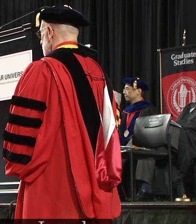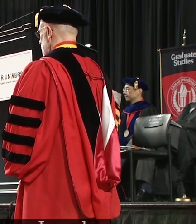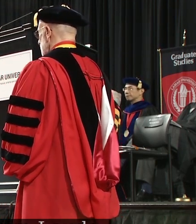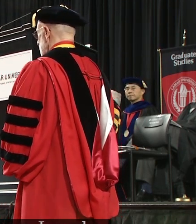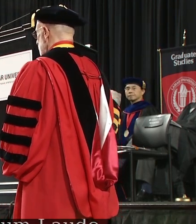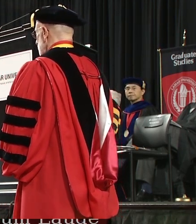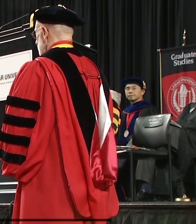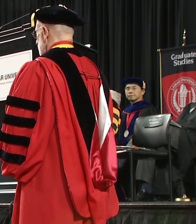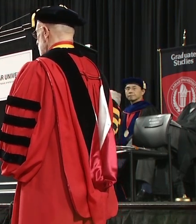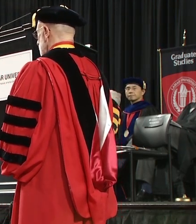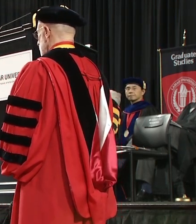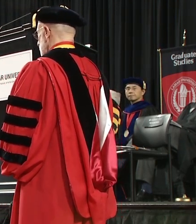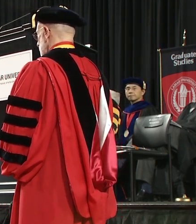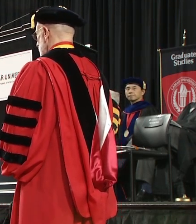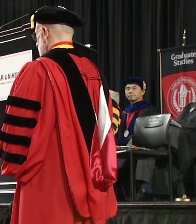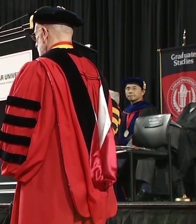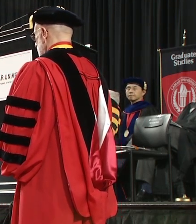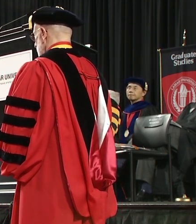Michelle Diaz.